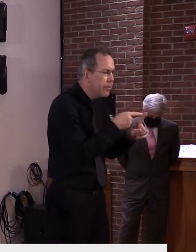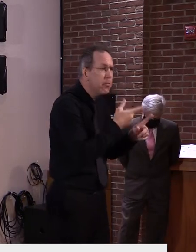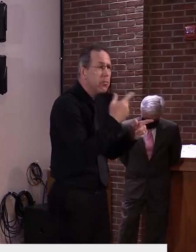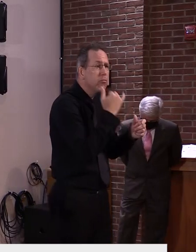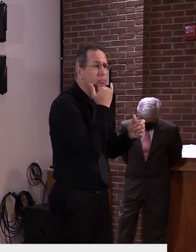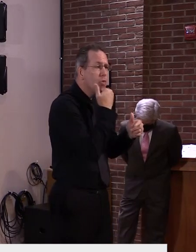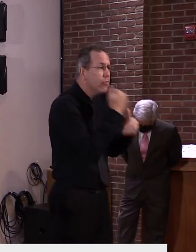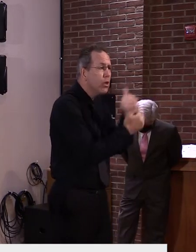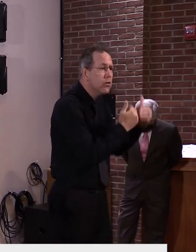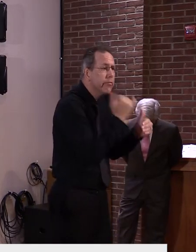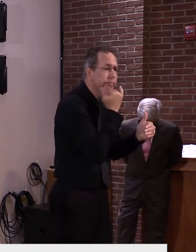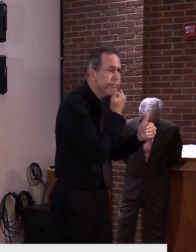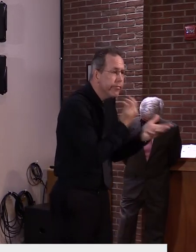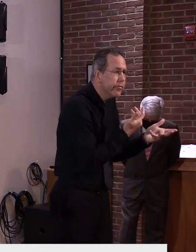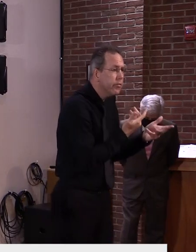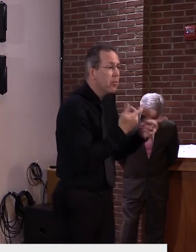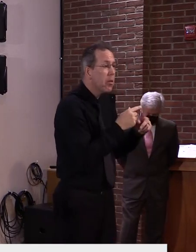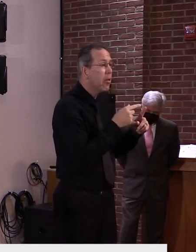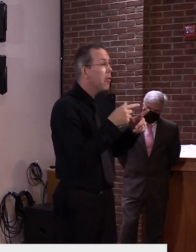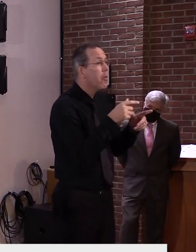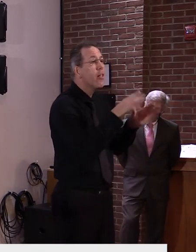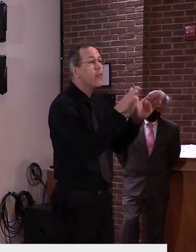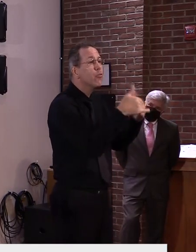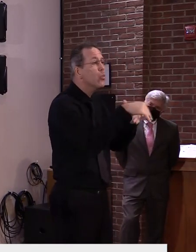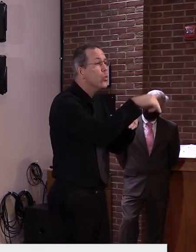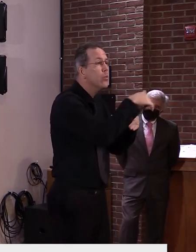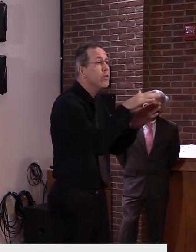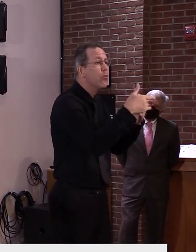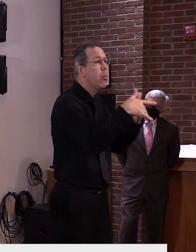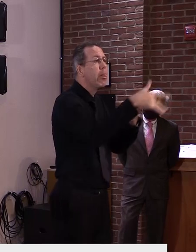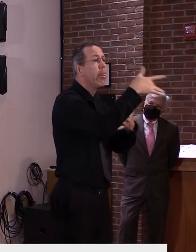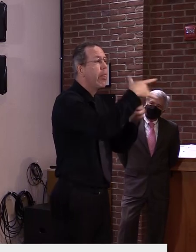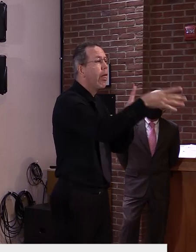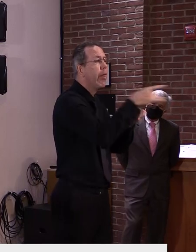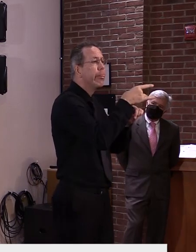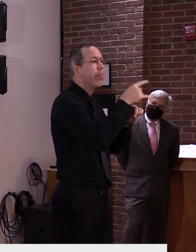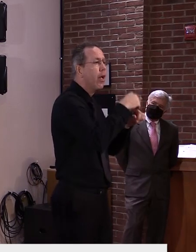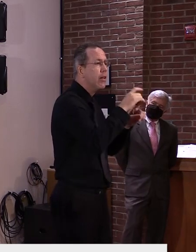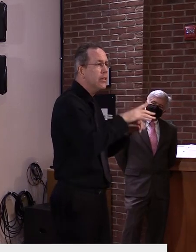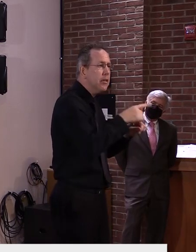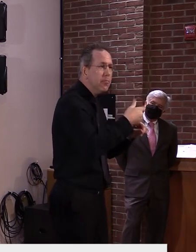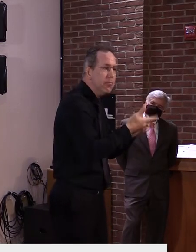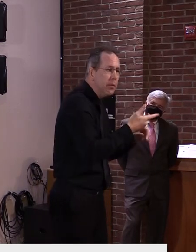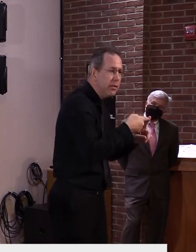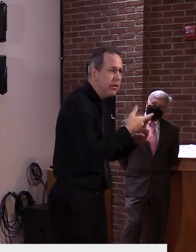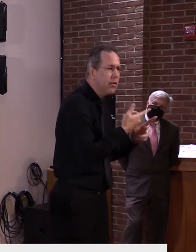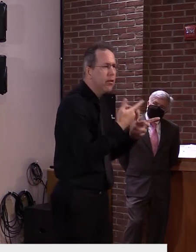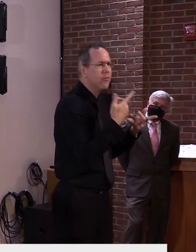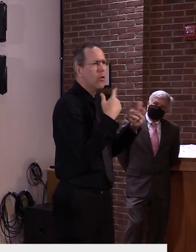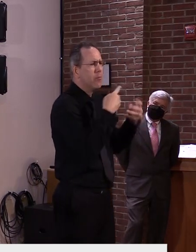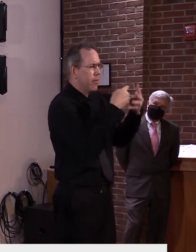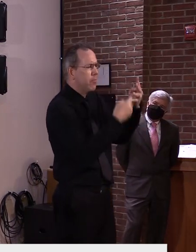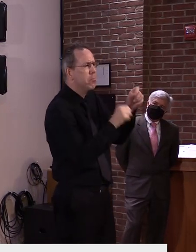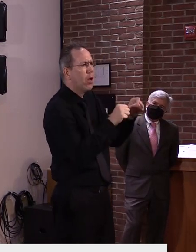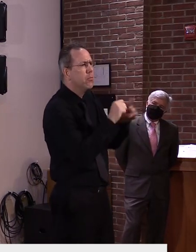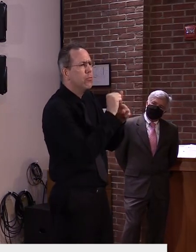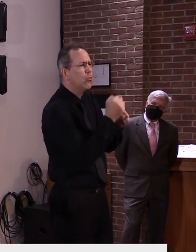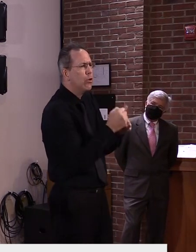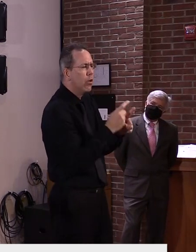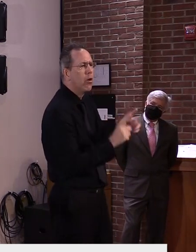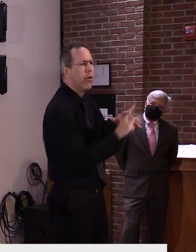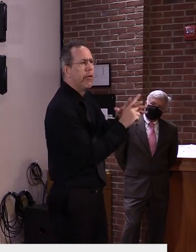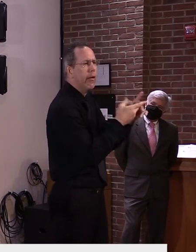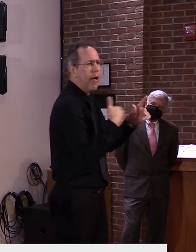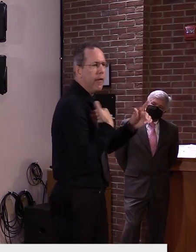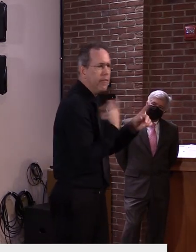and contamination of the machine, there are many, many possibilities, which again don't speak to the fact that this test